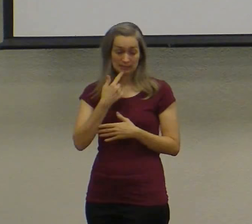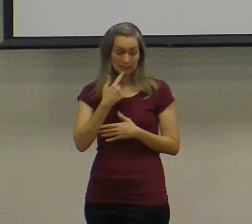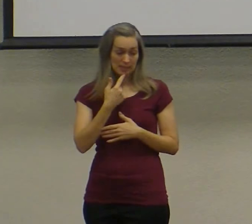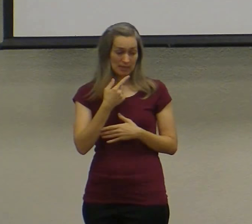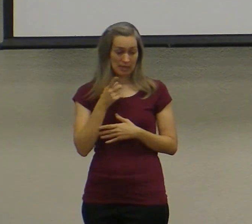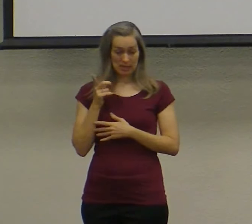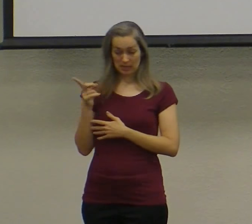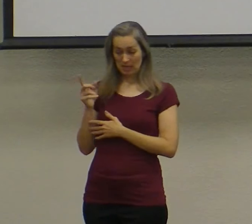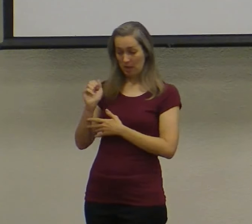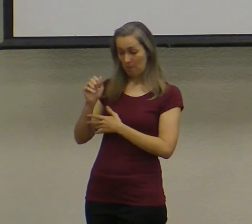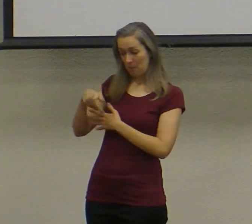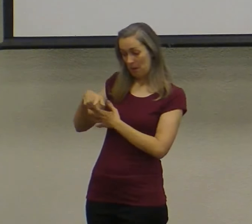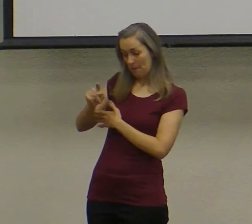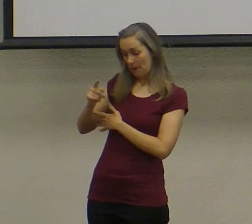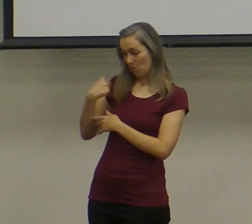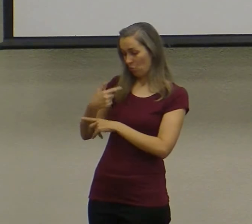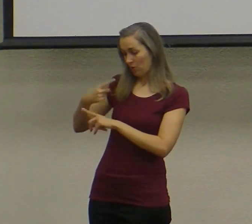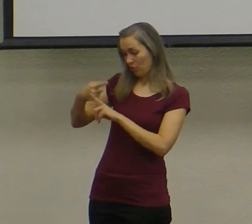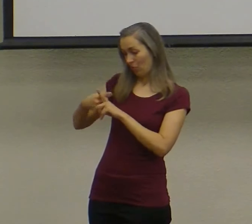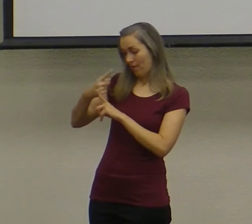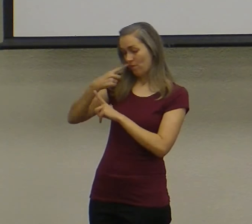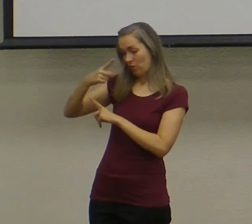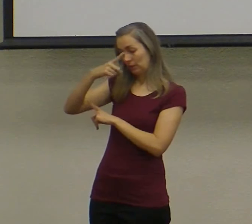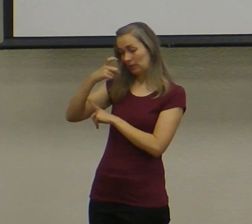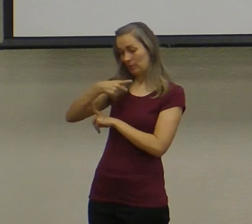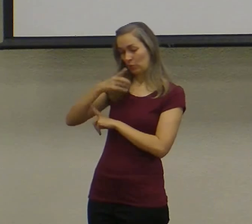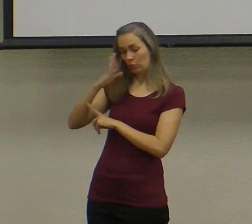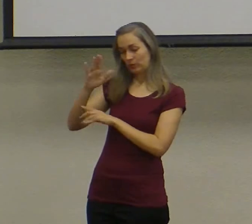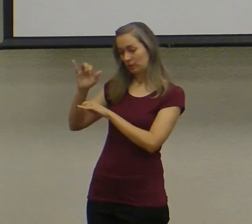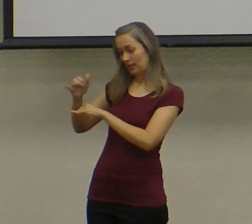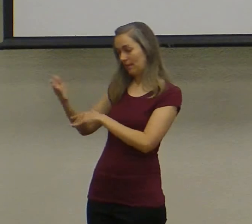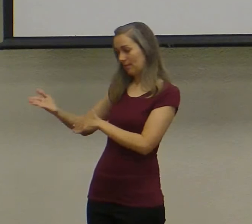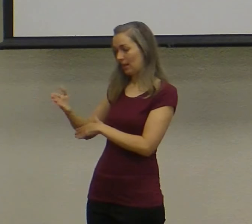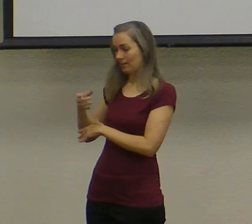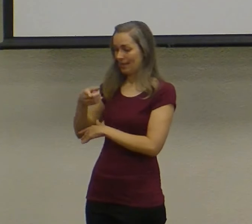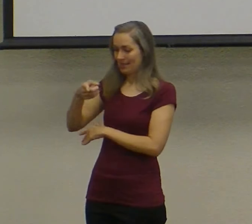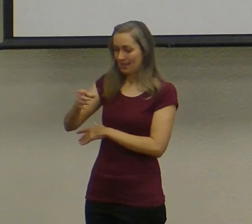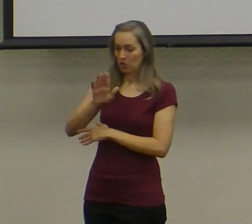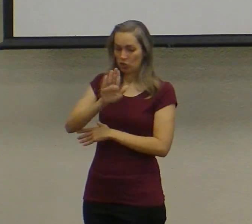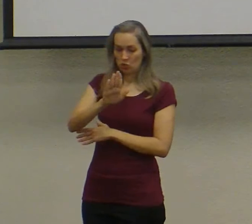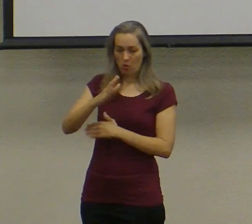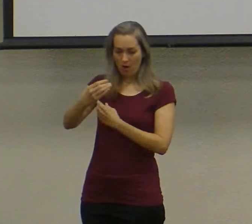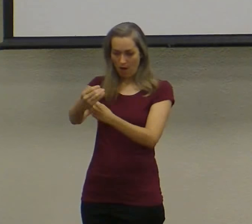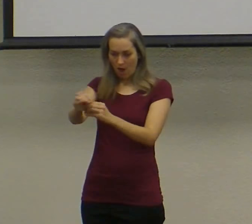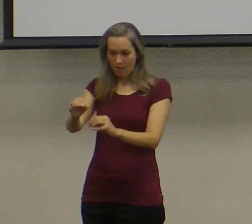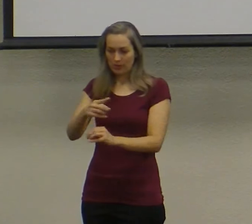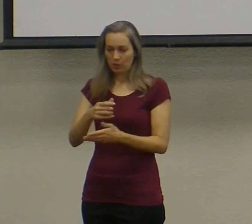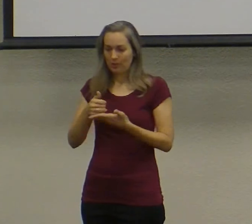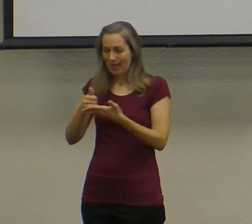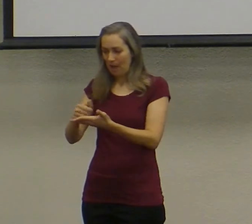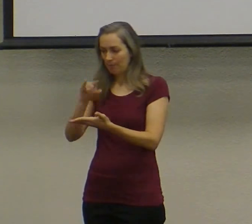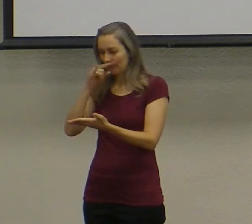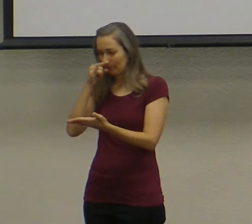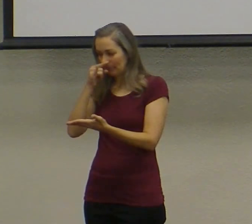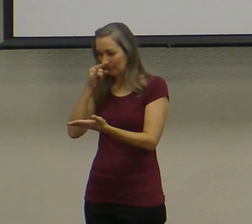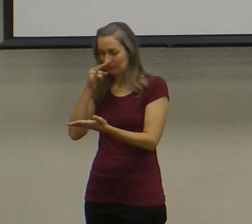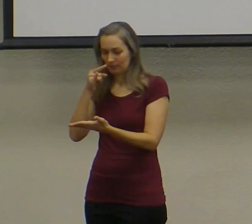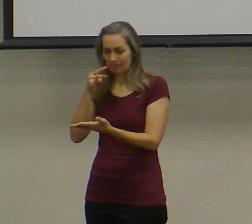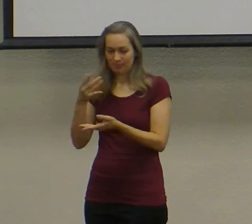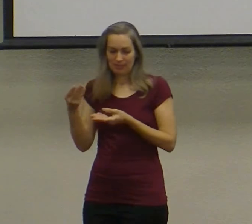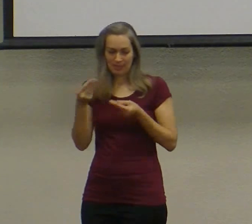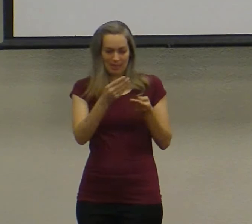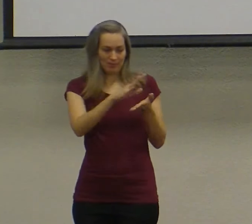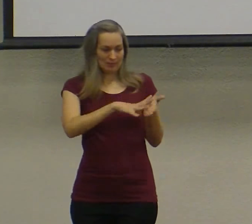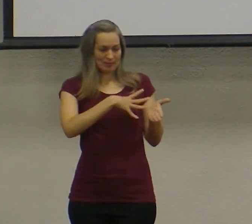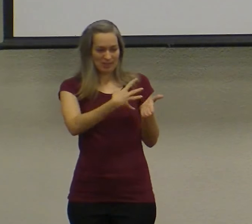an apartment that we got you for the summer. This is where you're going to be staying, and this is your office that you're going to be working out of, and you're going to be helping these kids." And they gave me a schedule